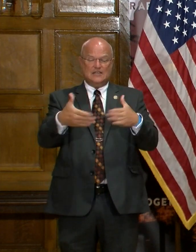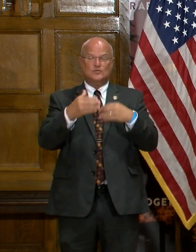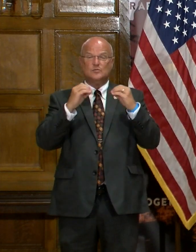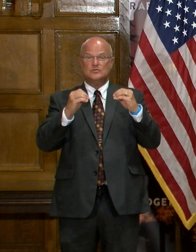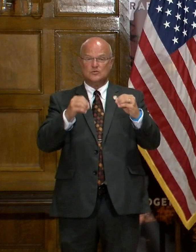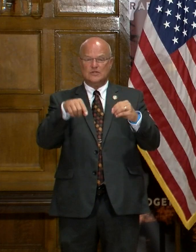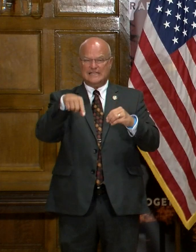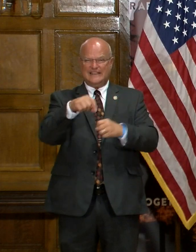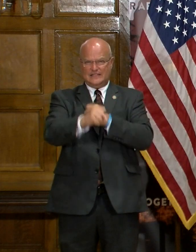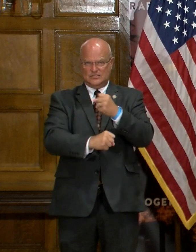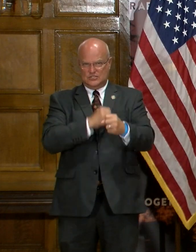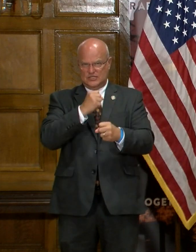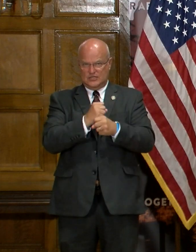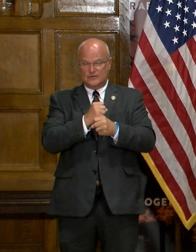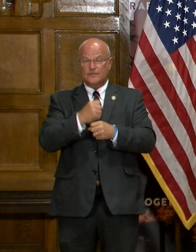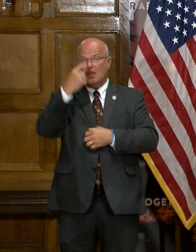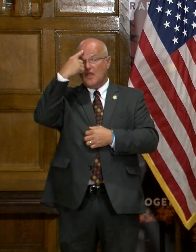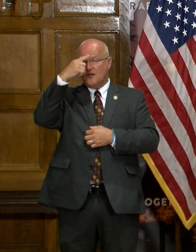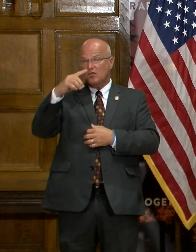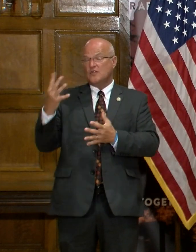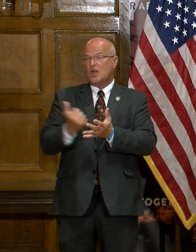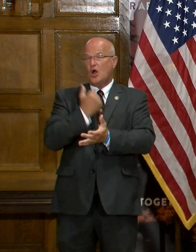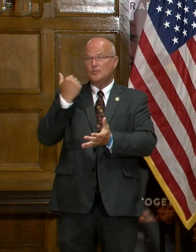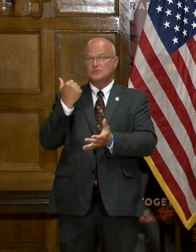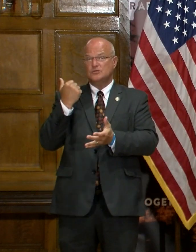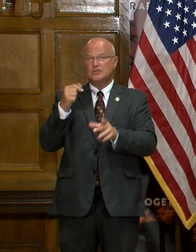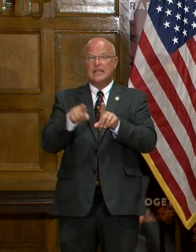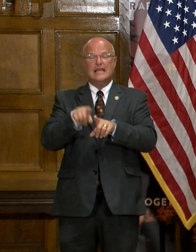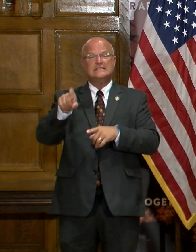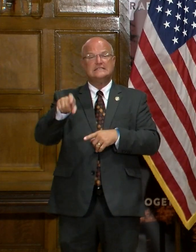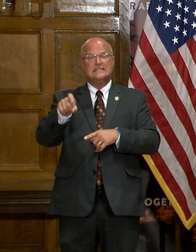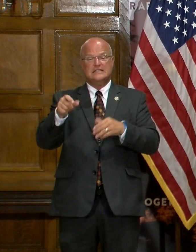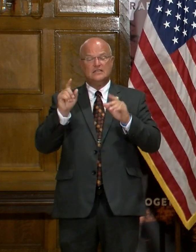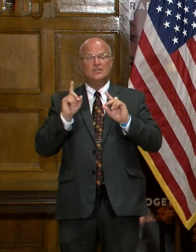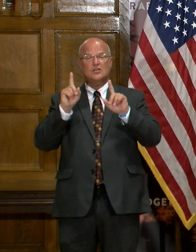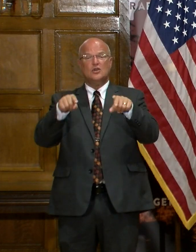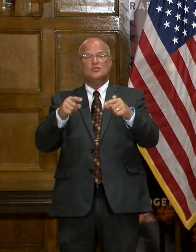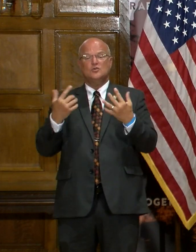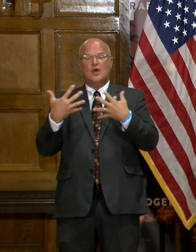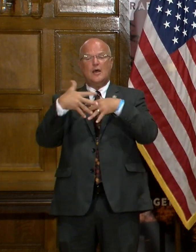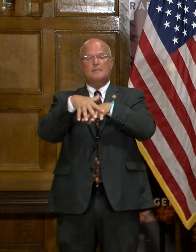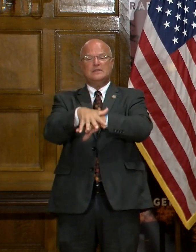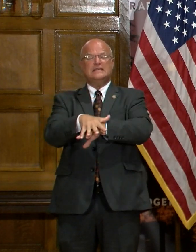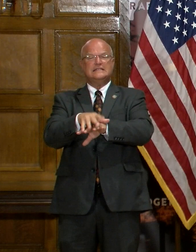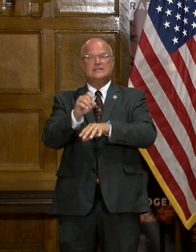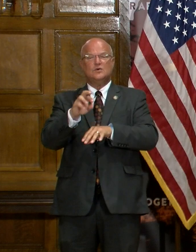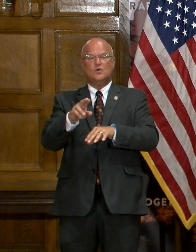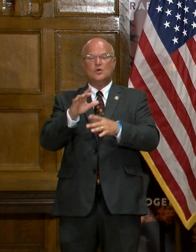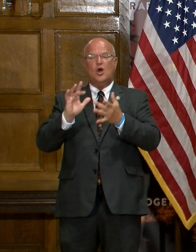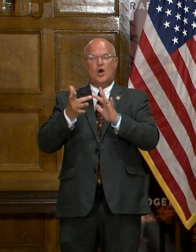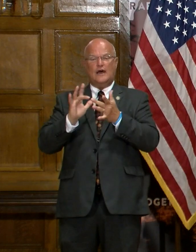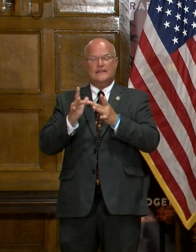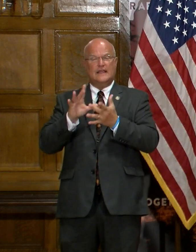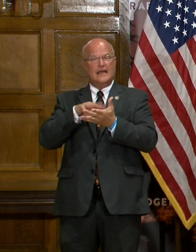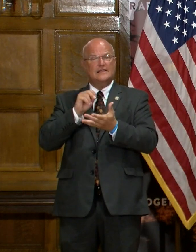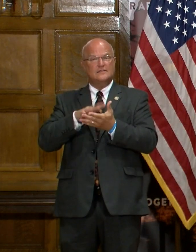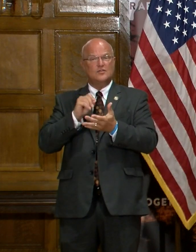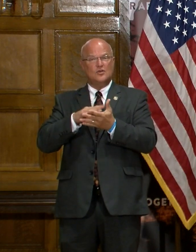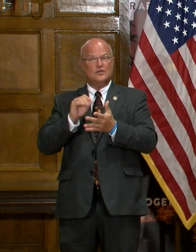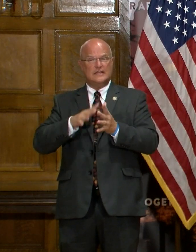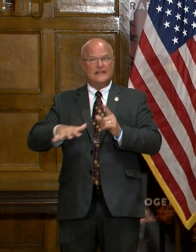instruction for this coming year, and for the opportunity as needed to go to a blended or online learning